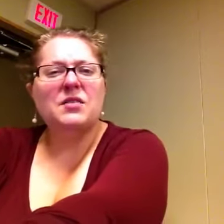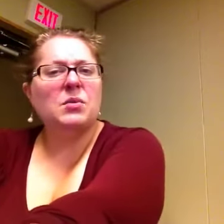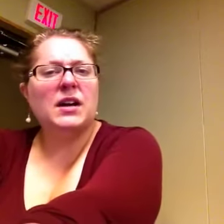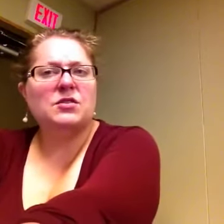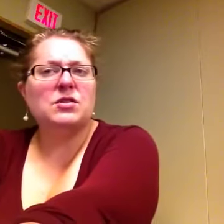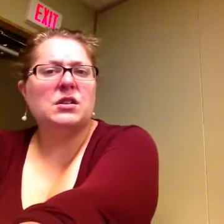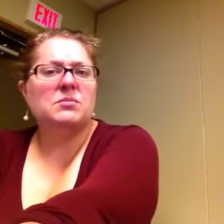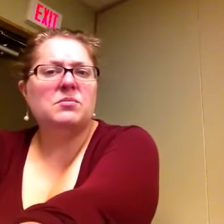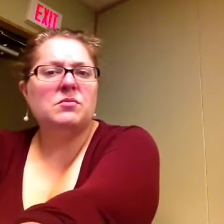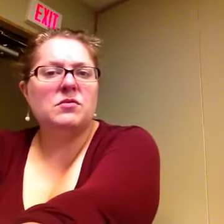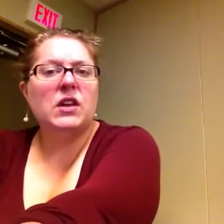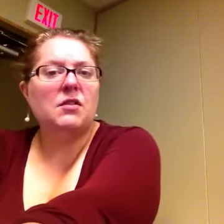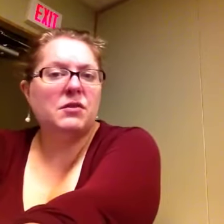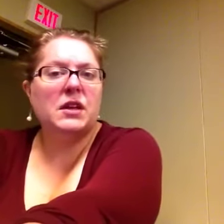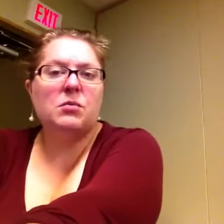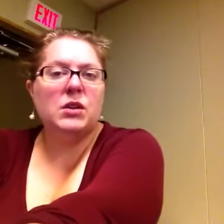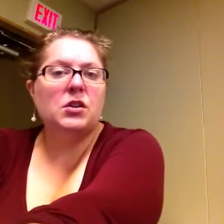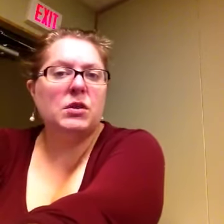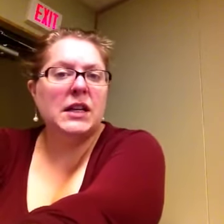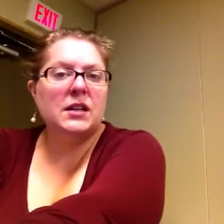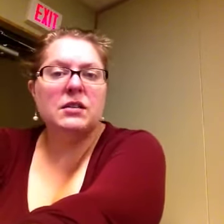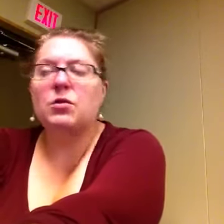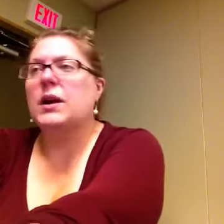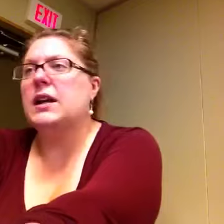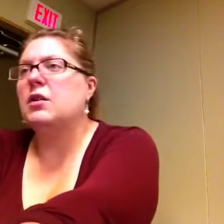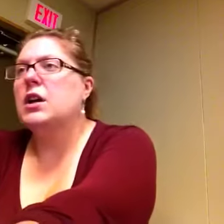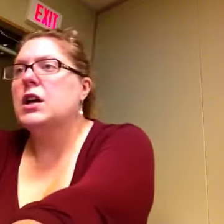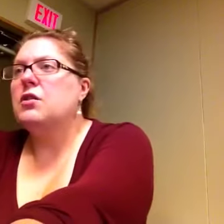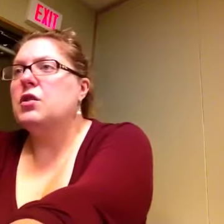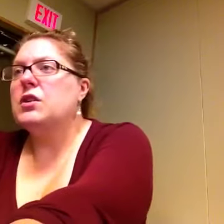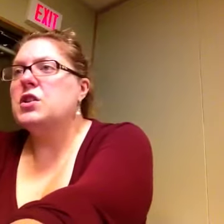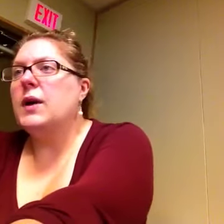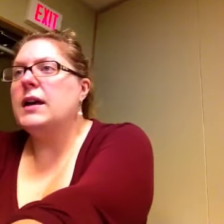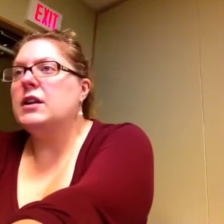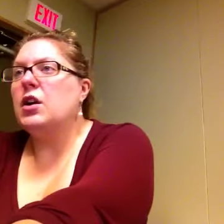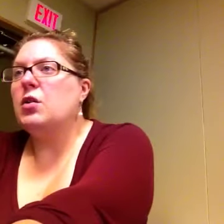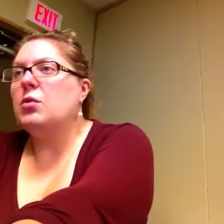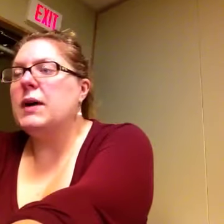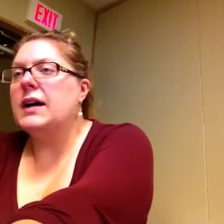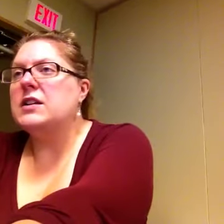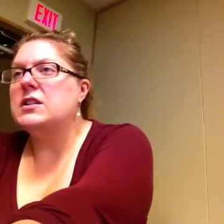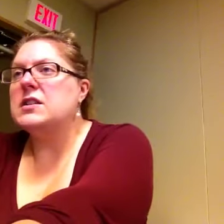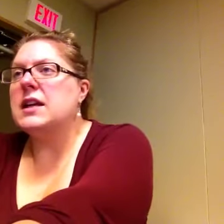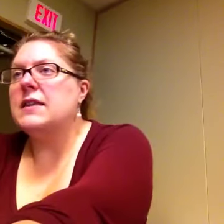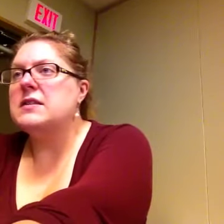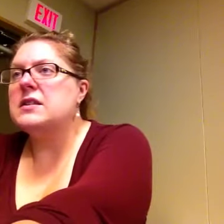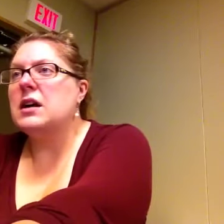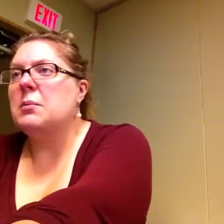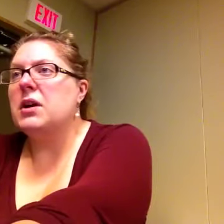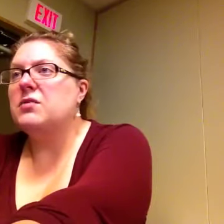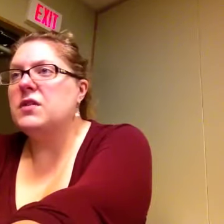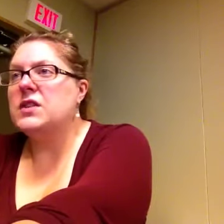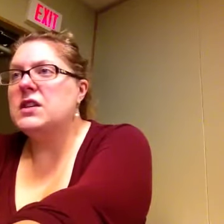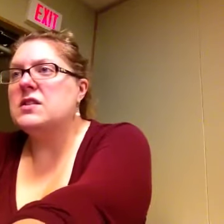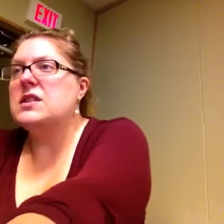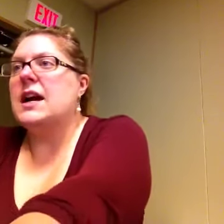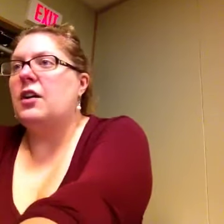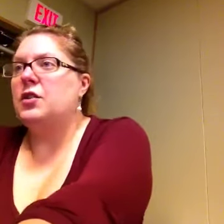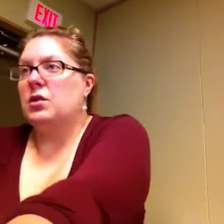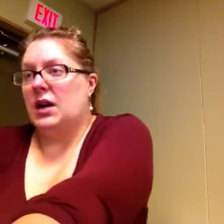of extra fluff that we don't need for right now. So let's go ahead and go back into this again. This is bar 50. This is the alto line.